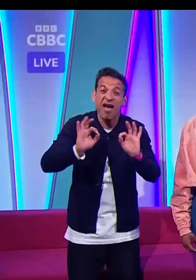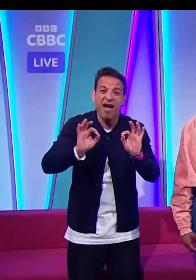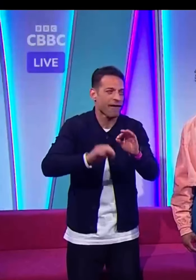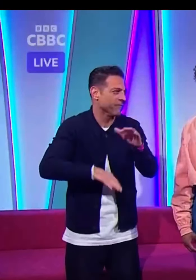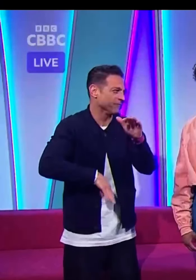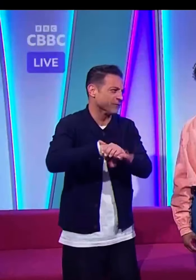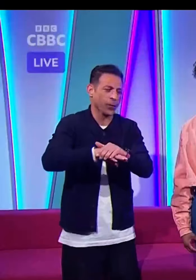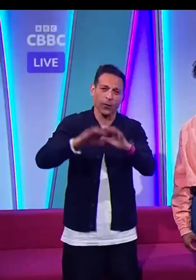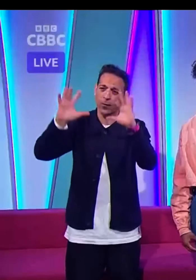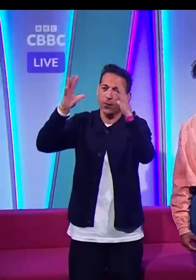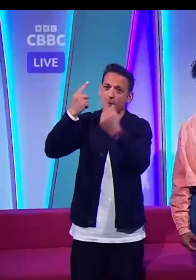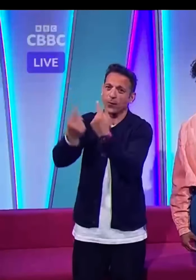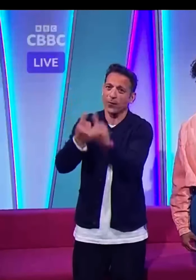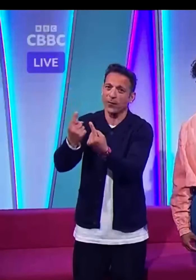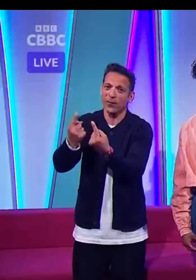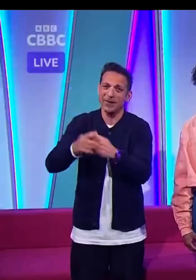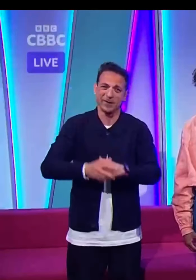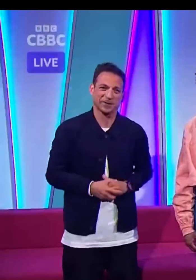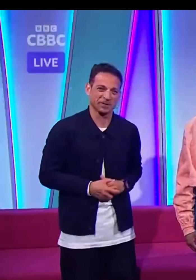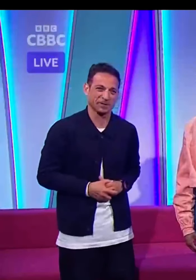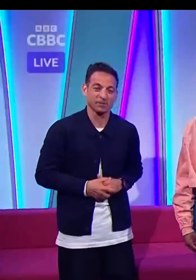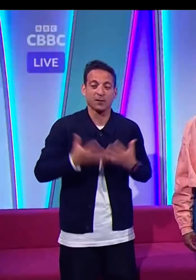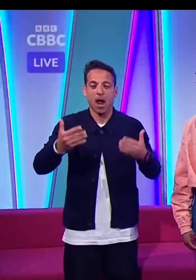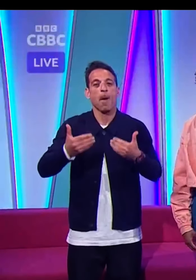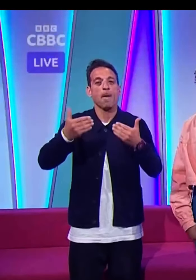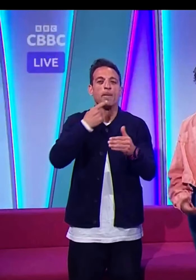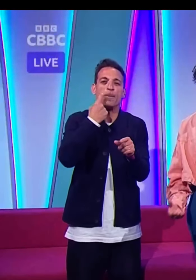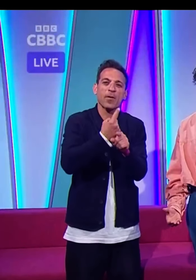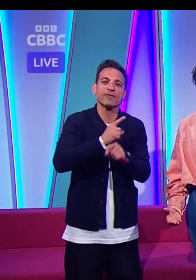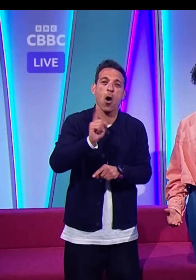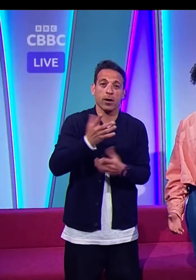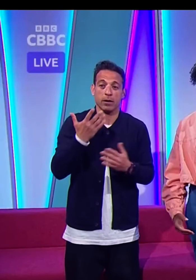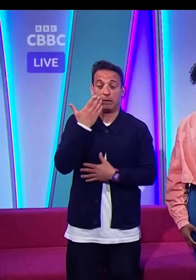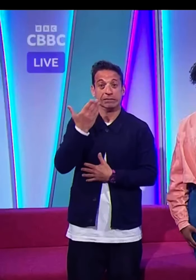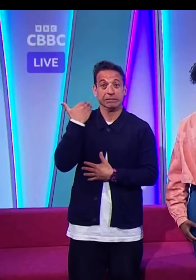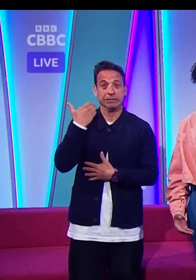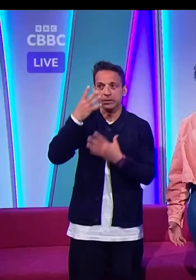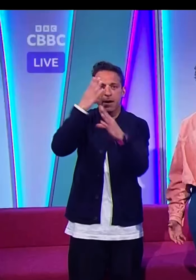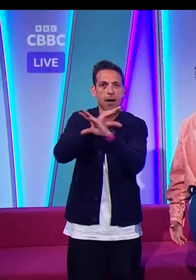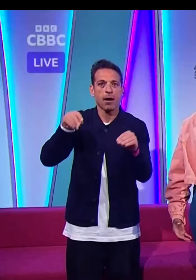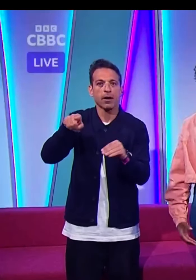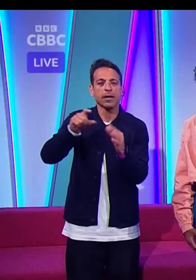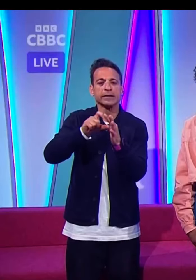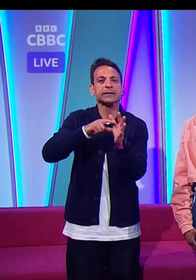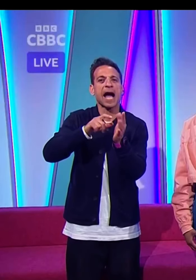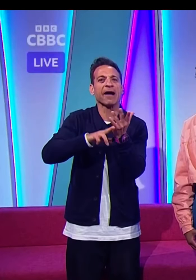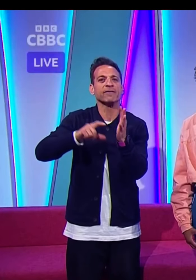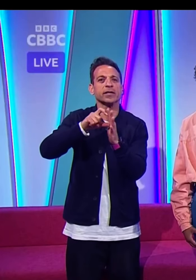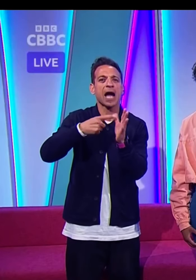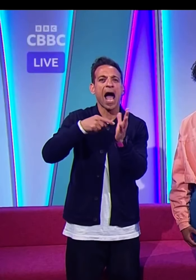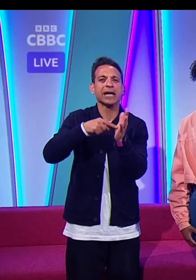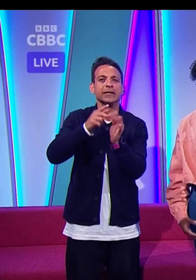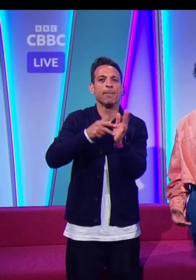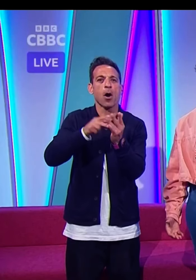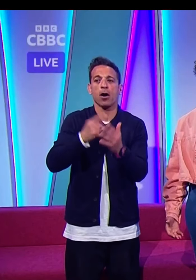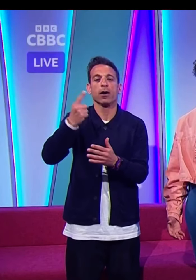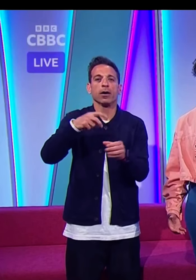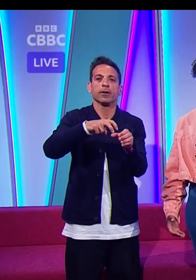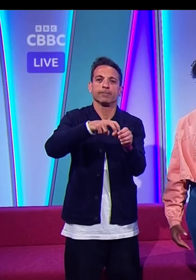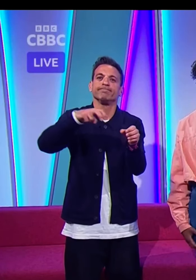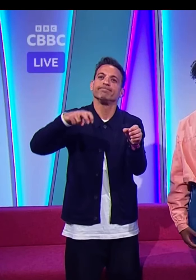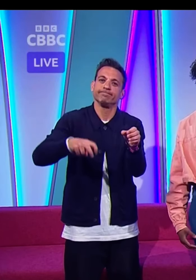tournament. Well done to them. Moving on now, and with the recent news that the one and only Sir David Attenborough is taking a little